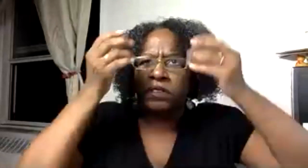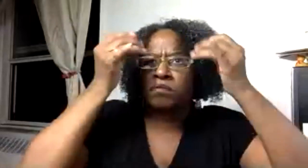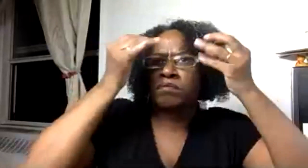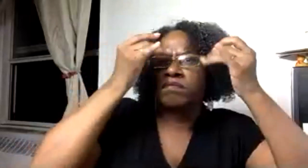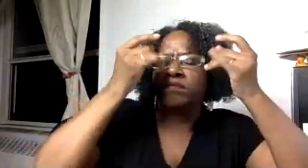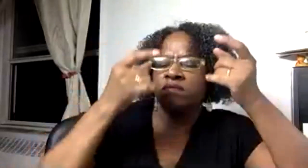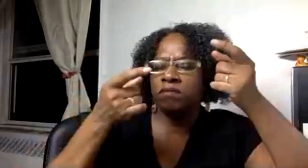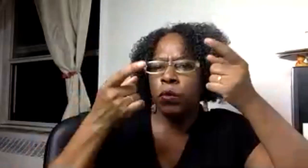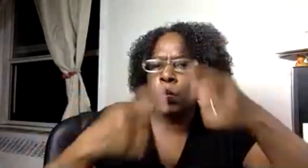share,